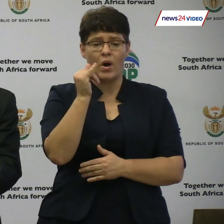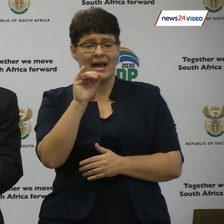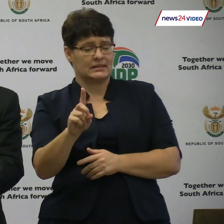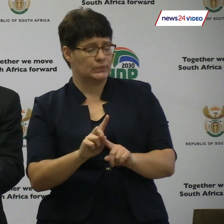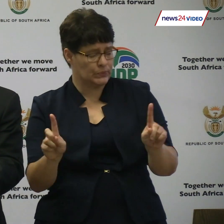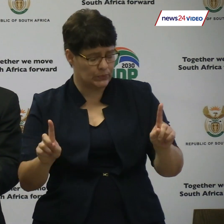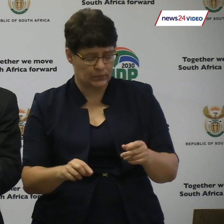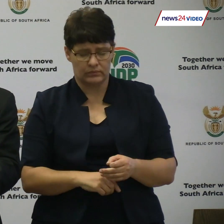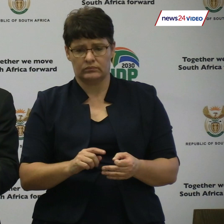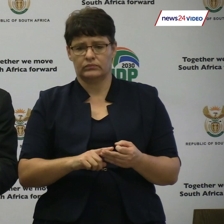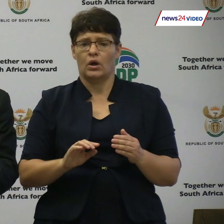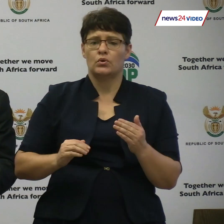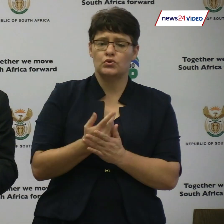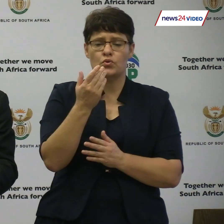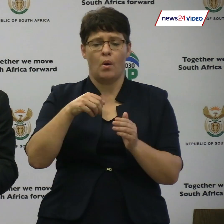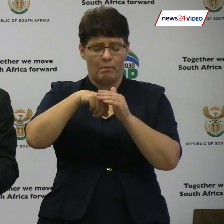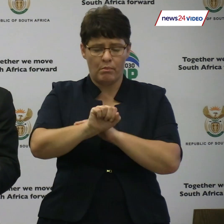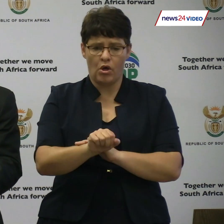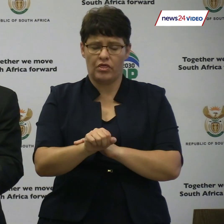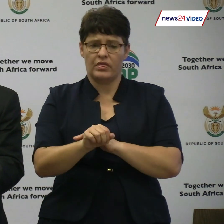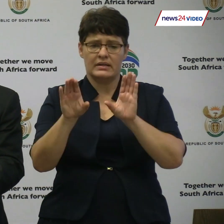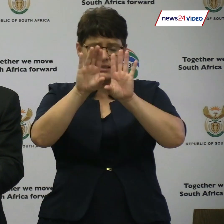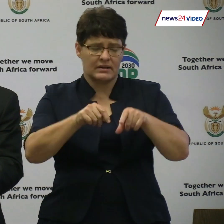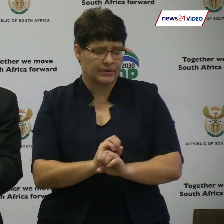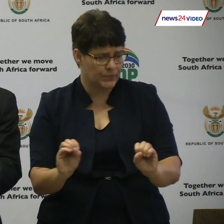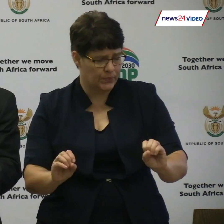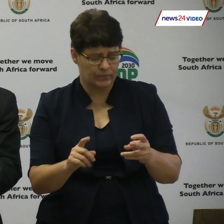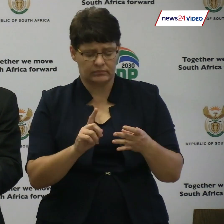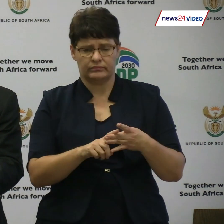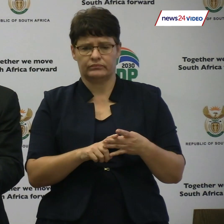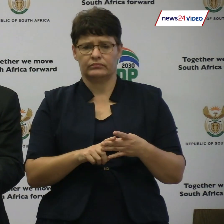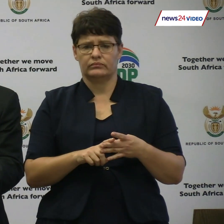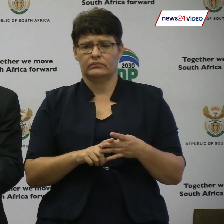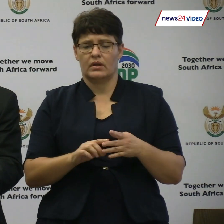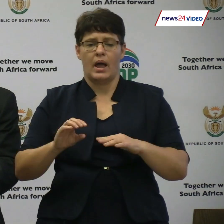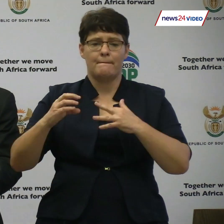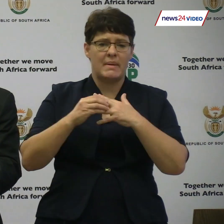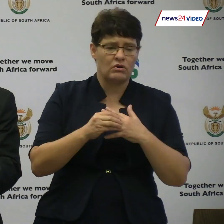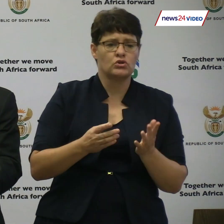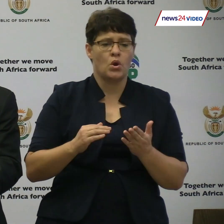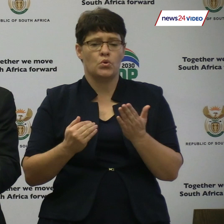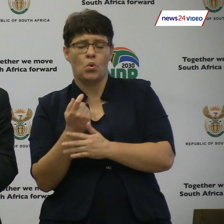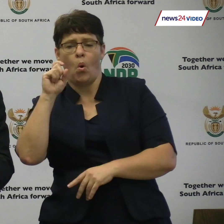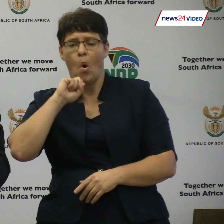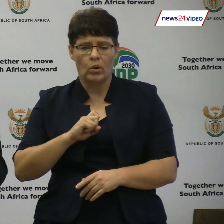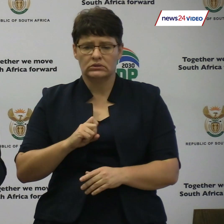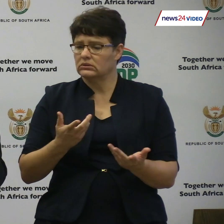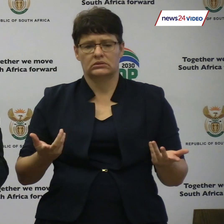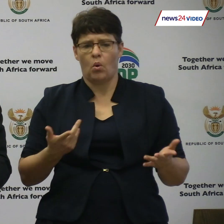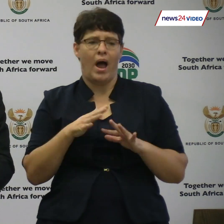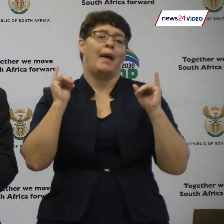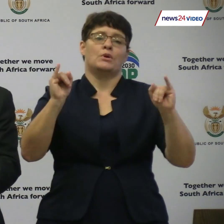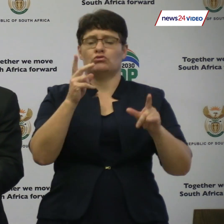ID. We won't issue any new birth certificate. We won't issue any marriage certificate, new or old, because there won't be